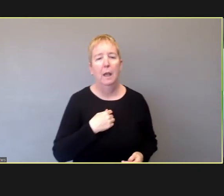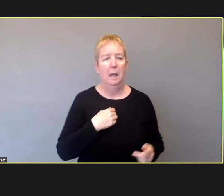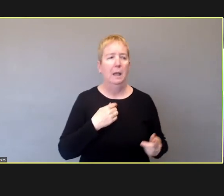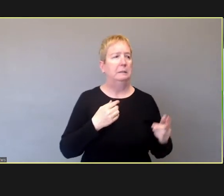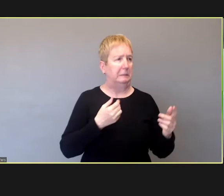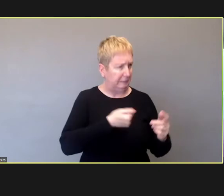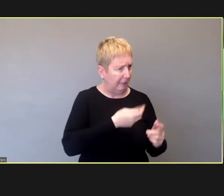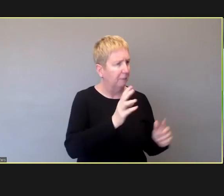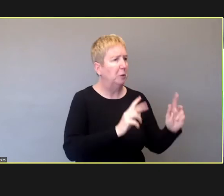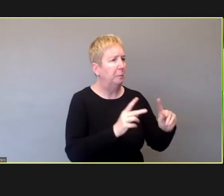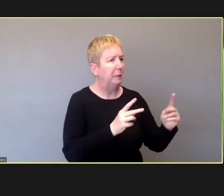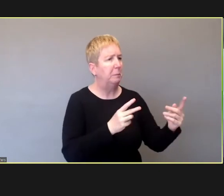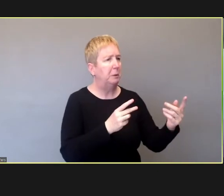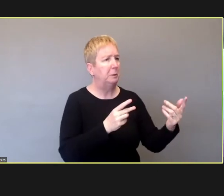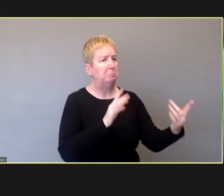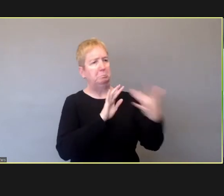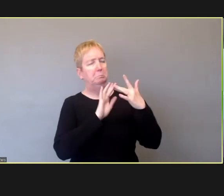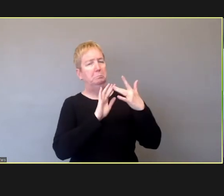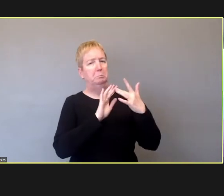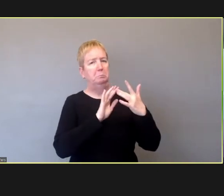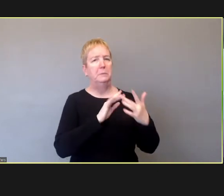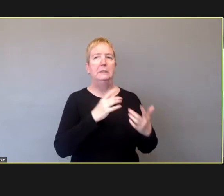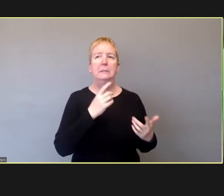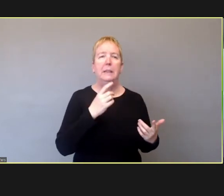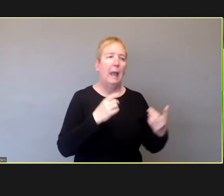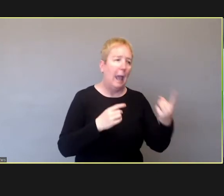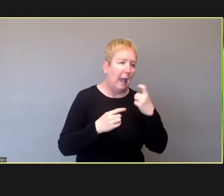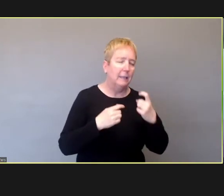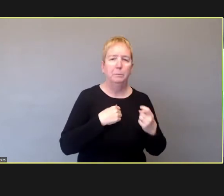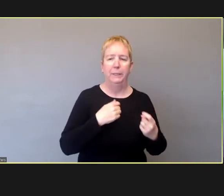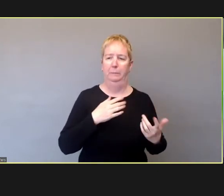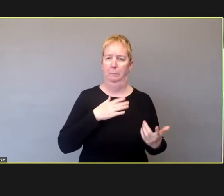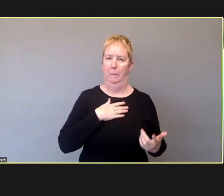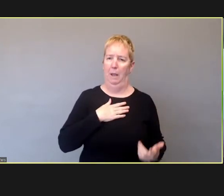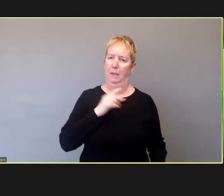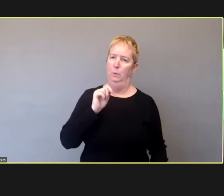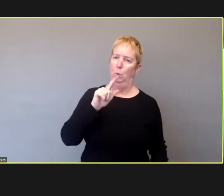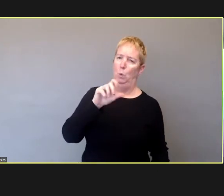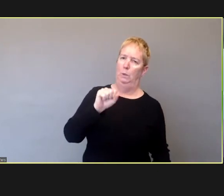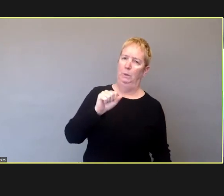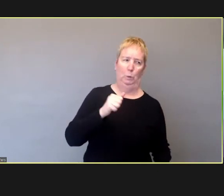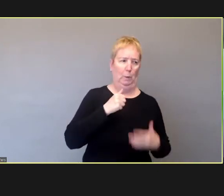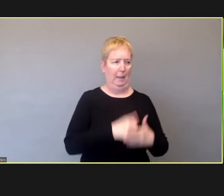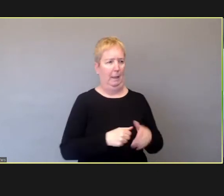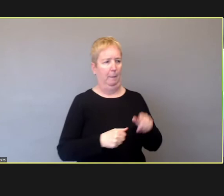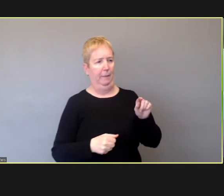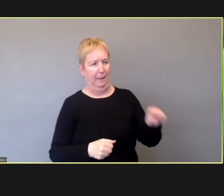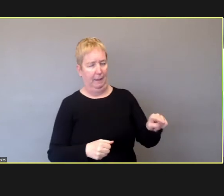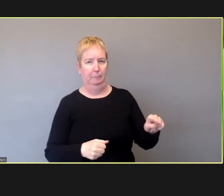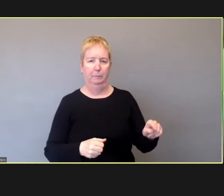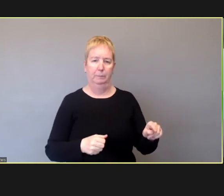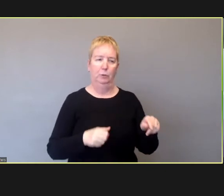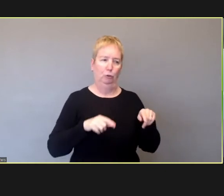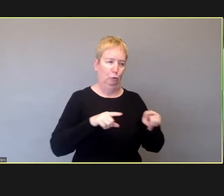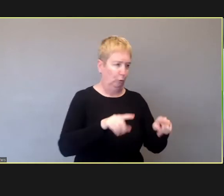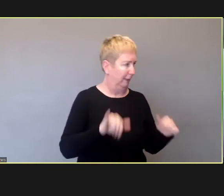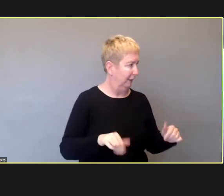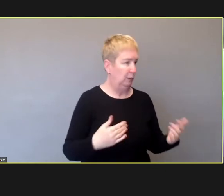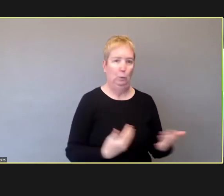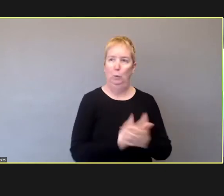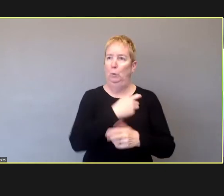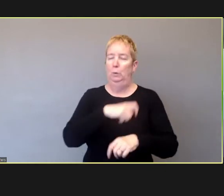who said, what are the tools that we have available to help them, go through this transition?